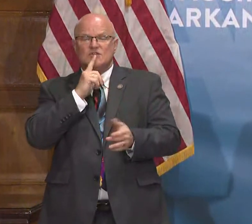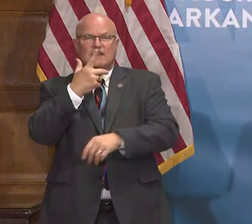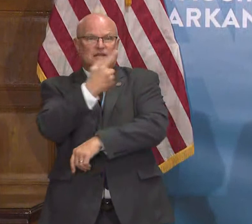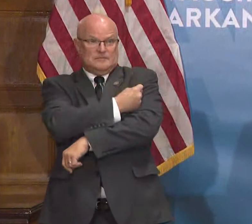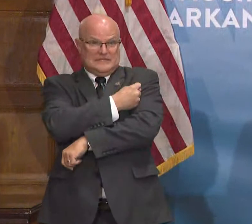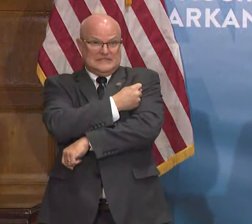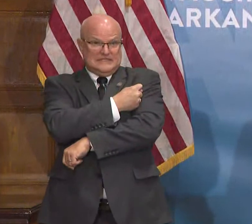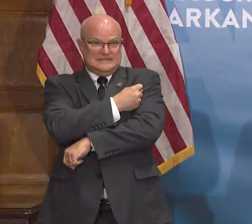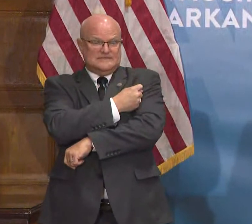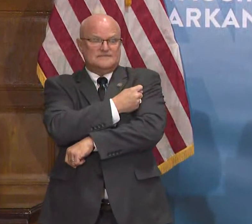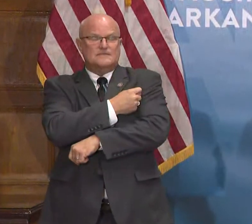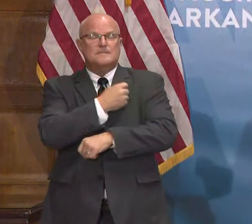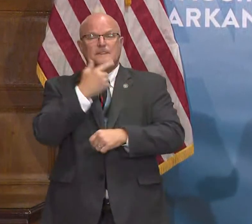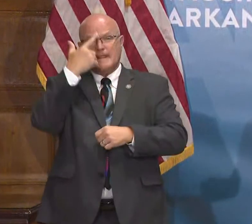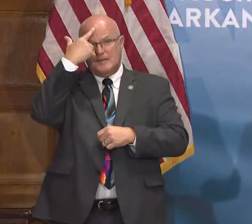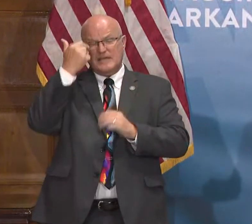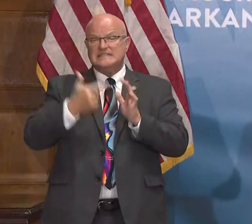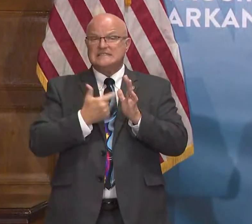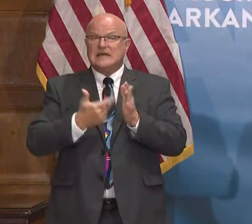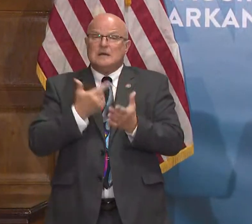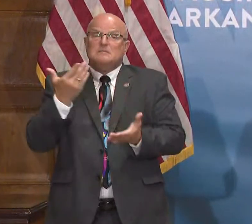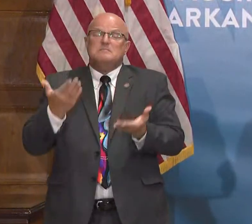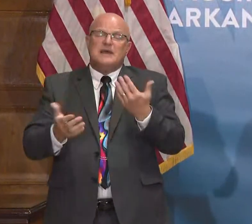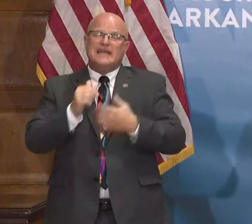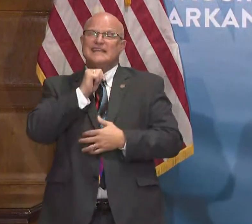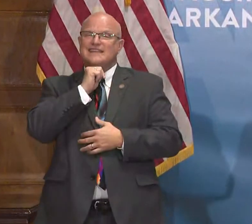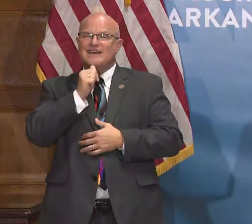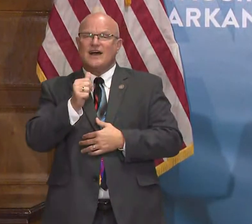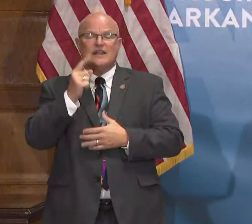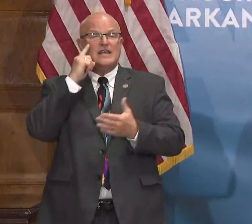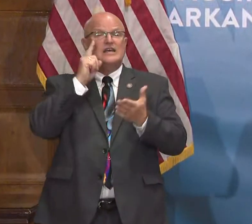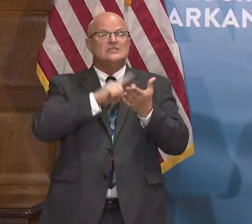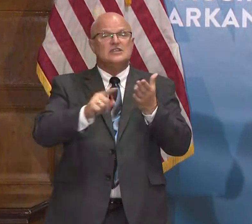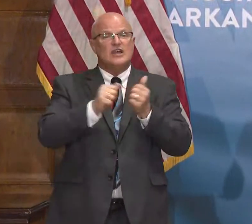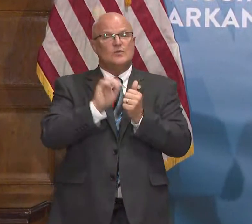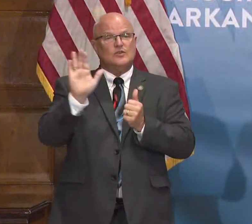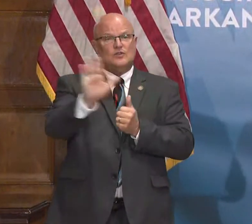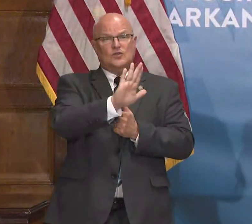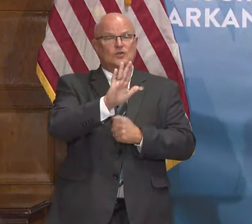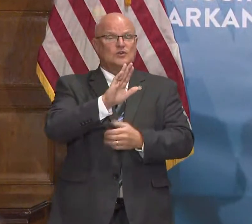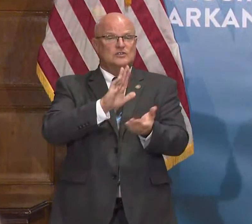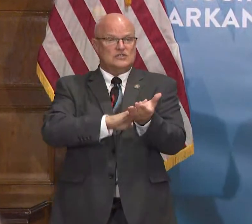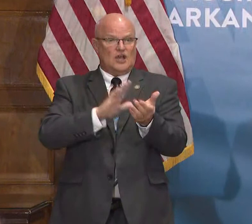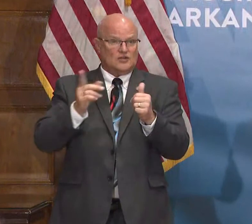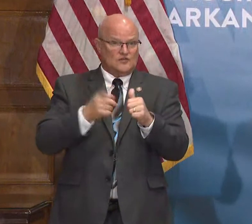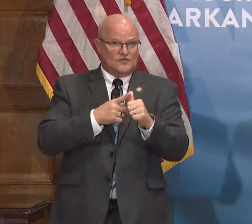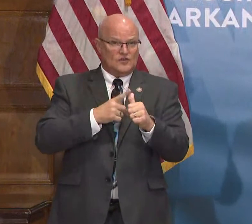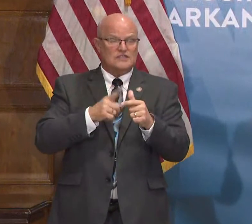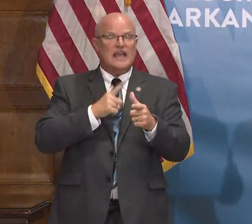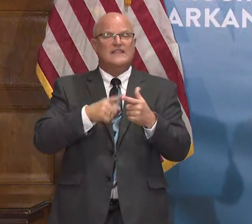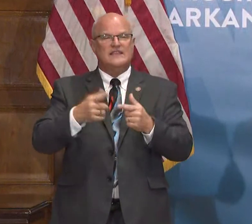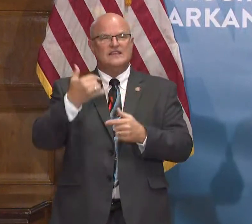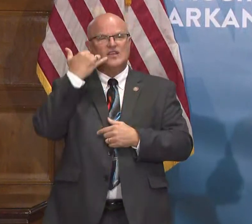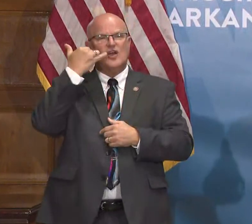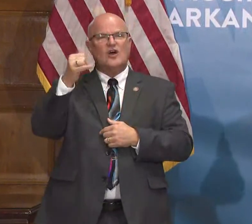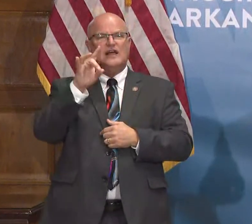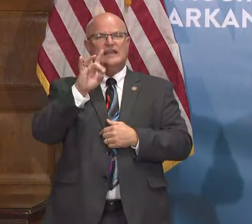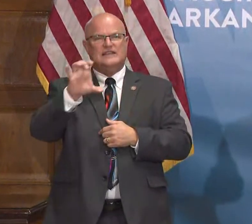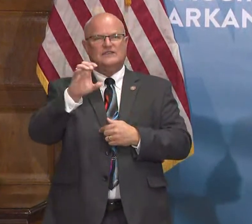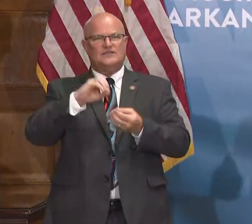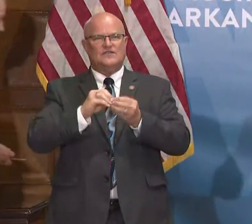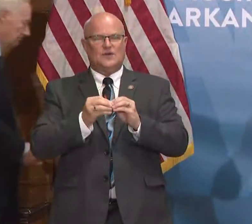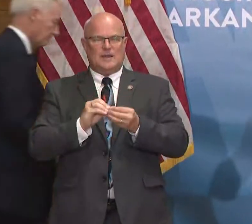the vaccine, because some may not. So check with them first, and if you have any questions, you can call our 1-800 number. Thank you.